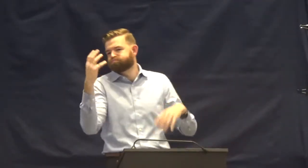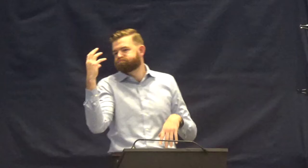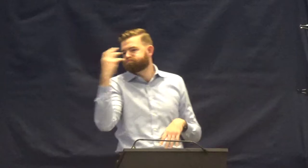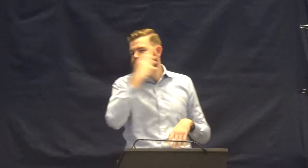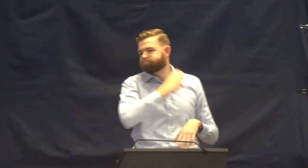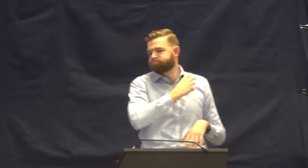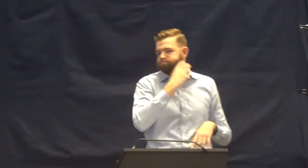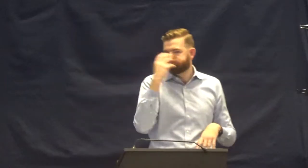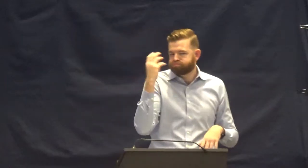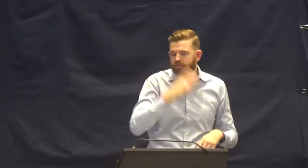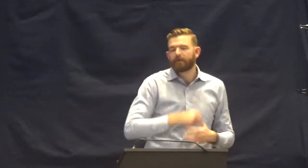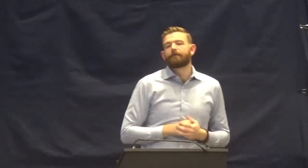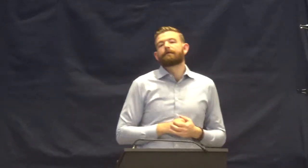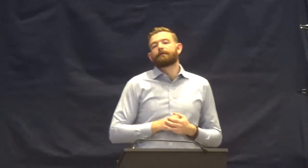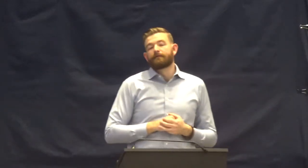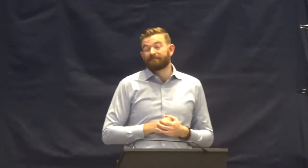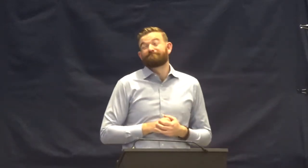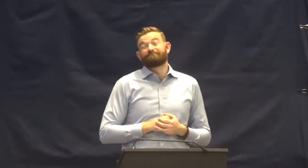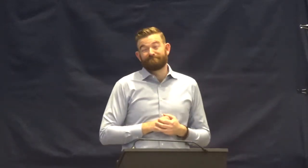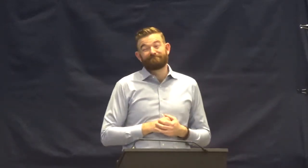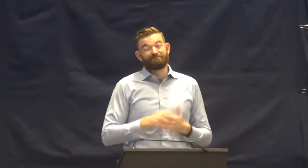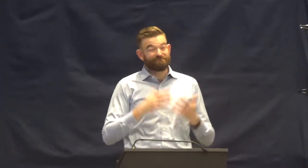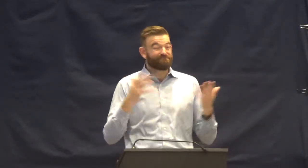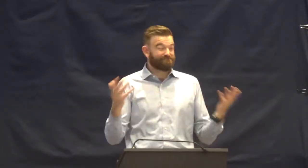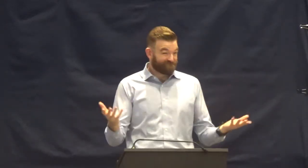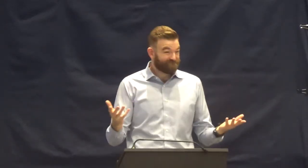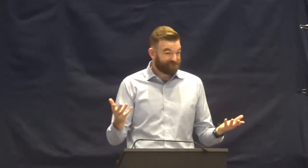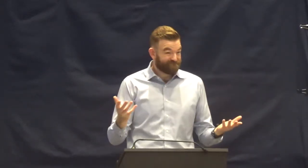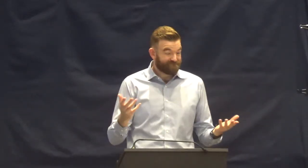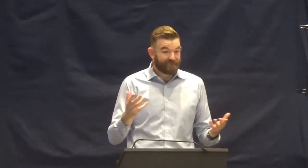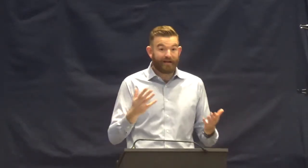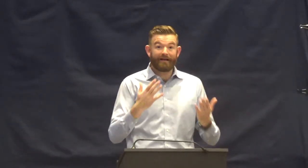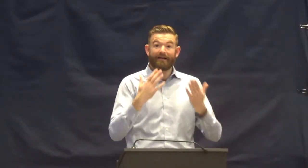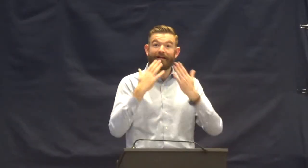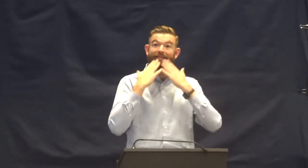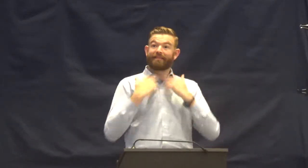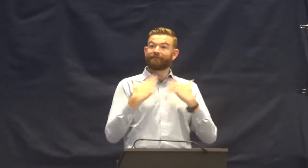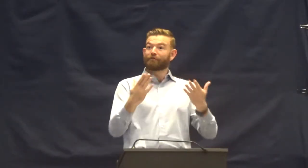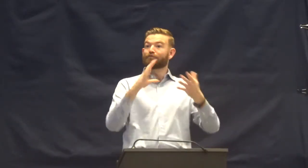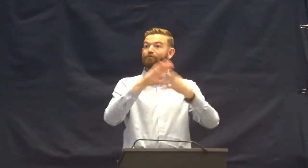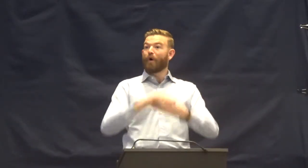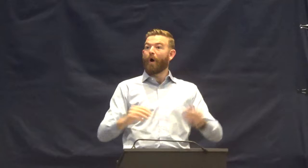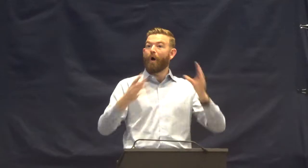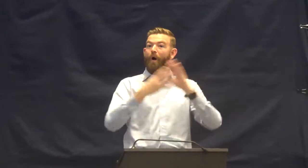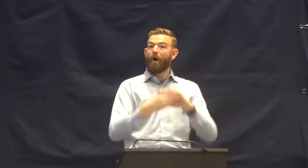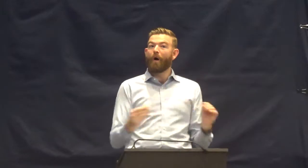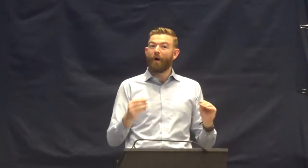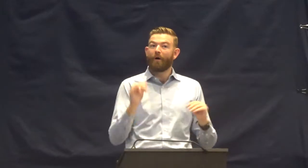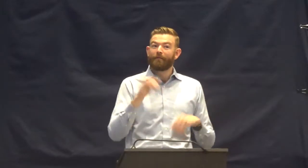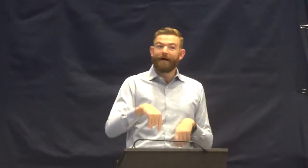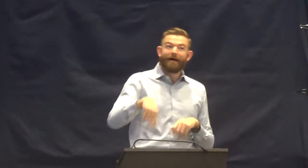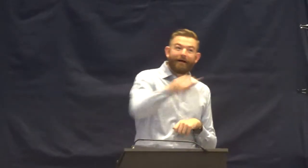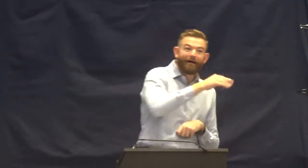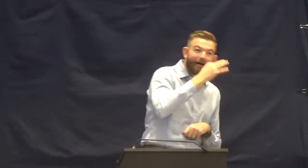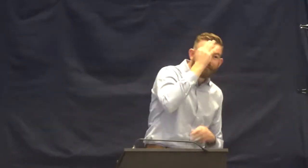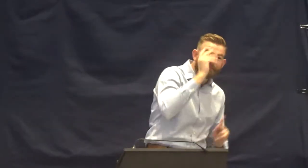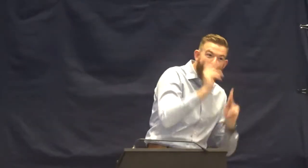to were infertile. They could not grow enough food for their own needs, and they, the indigenous people, were all of a sudden in danger of